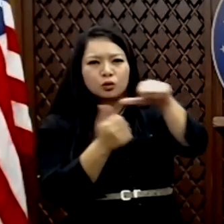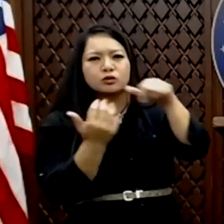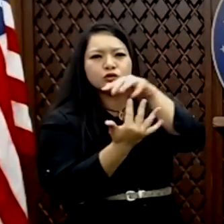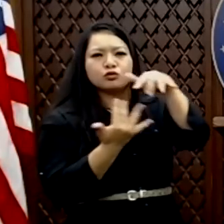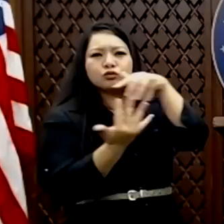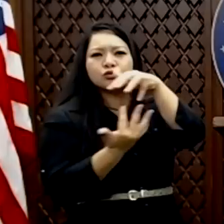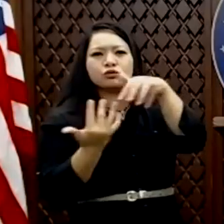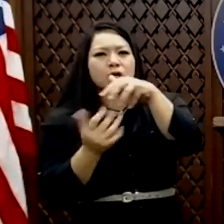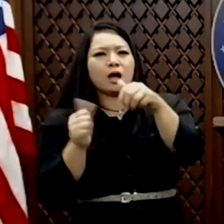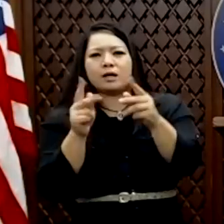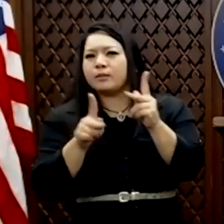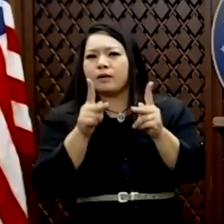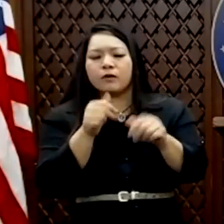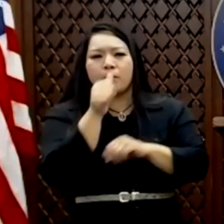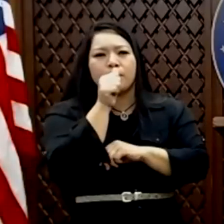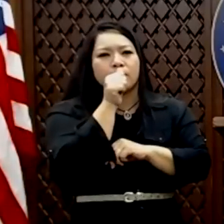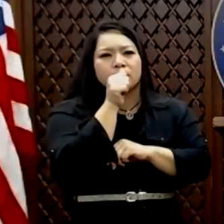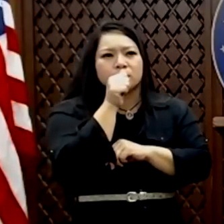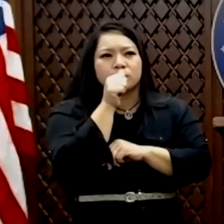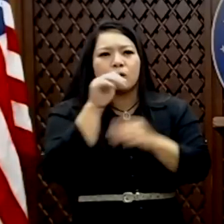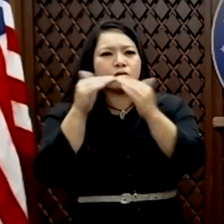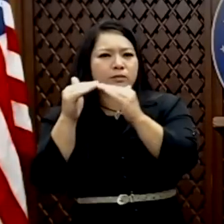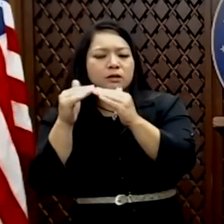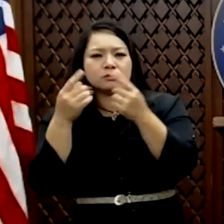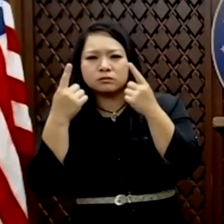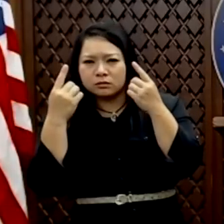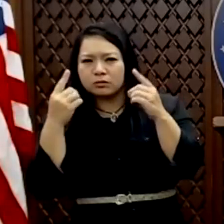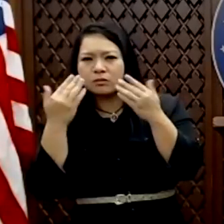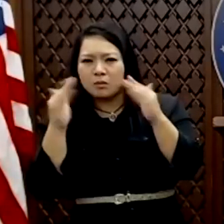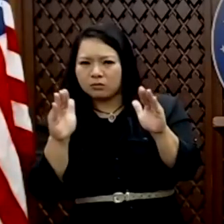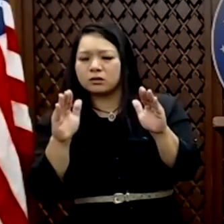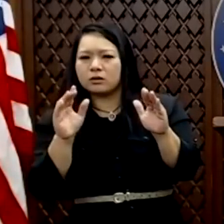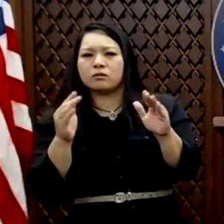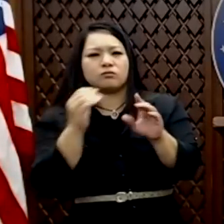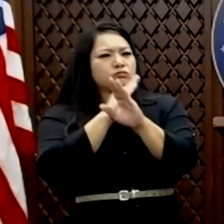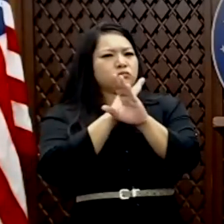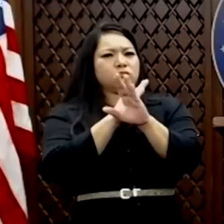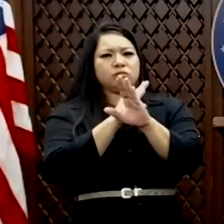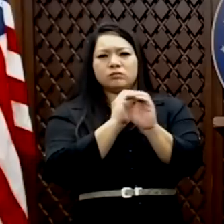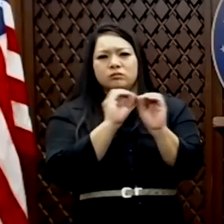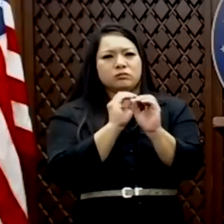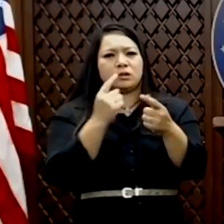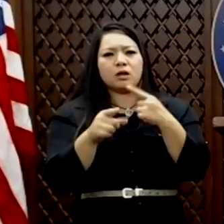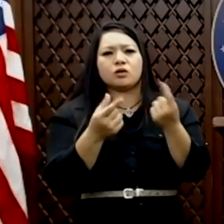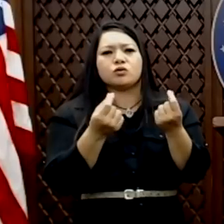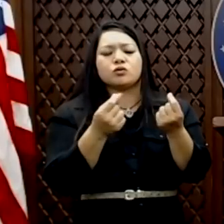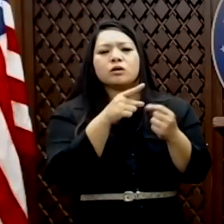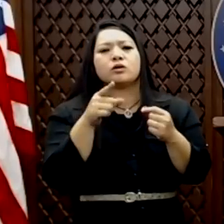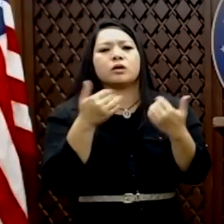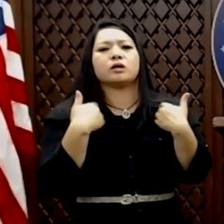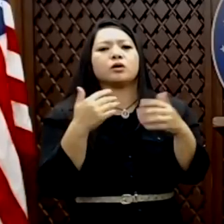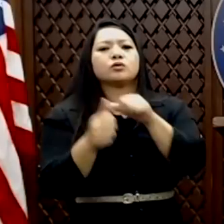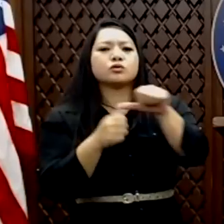type, whether public or private, will be prohibited. To break the chain of transmission, your